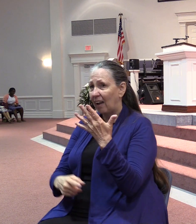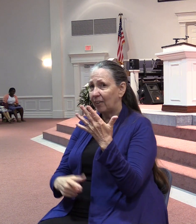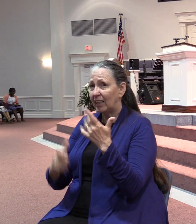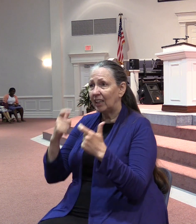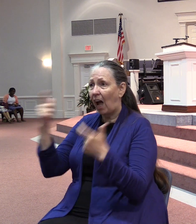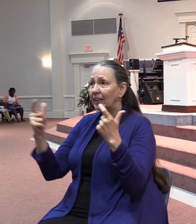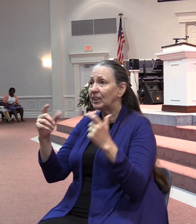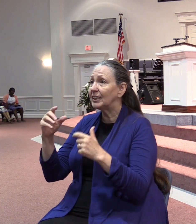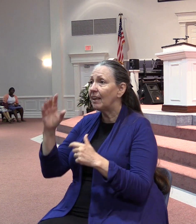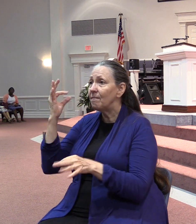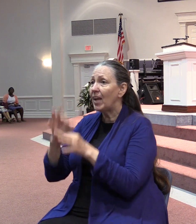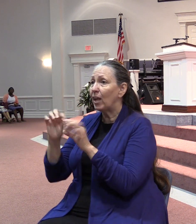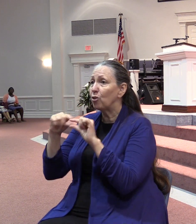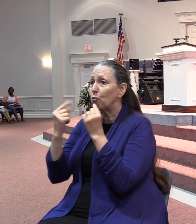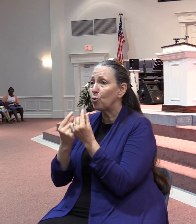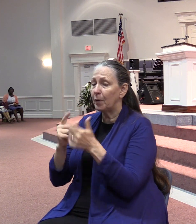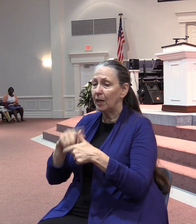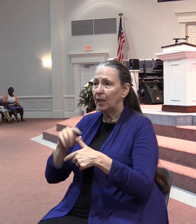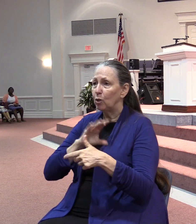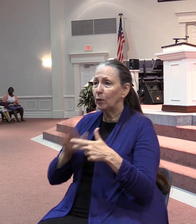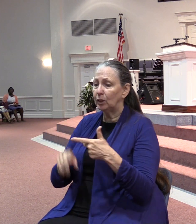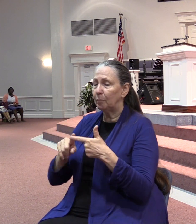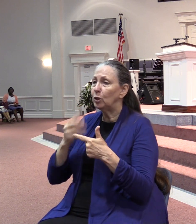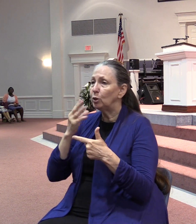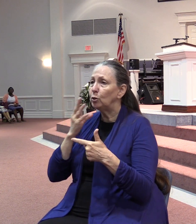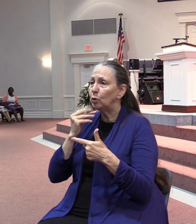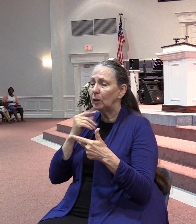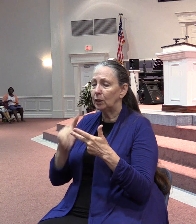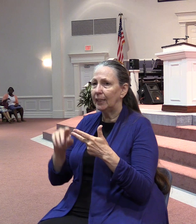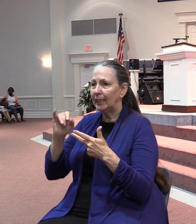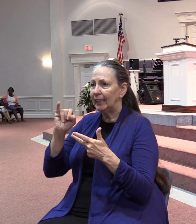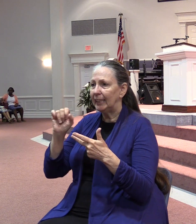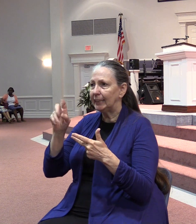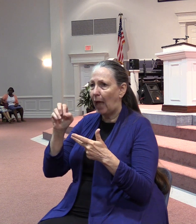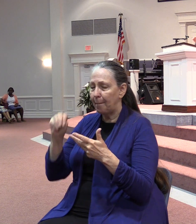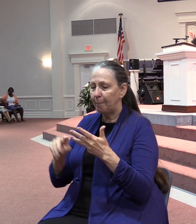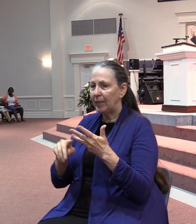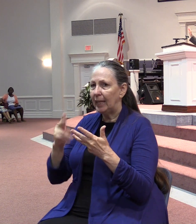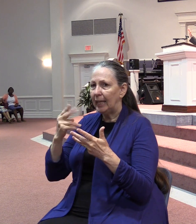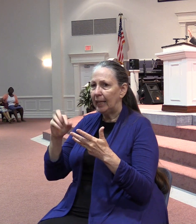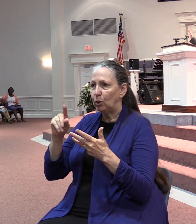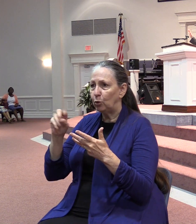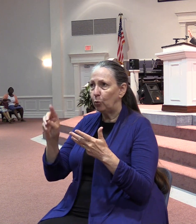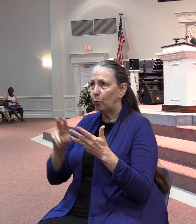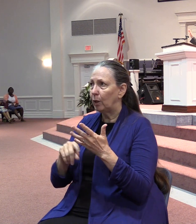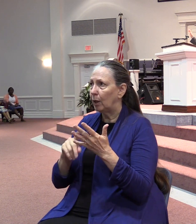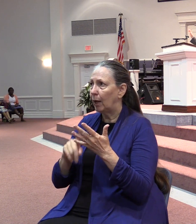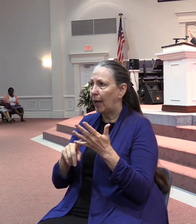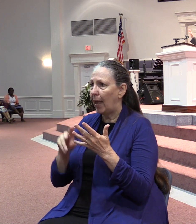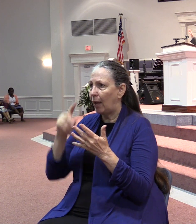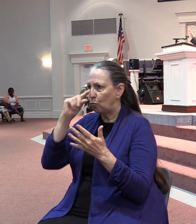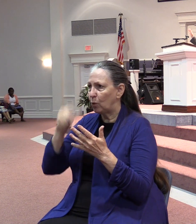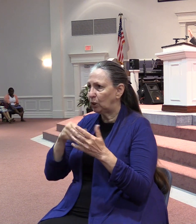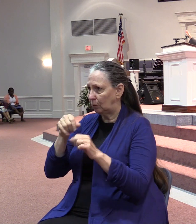faith groups in the United States is Christianity, Judaism, Islam, Hinduism, Wicca. Yep.